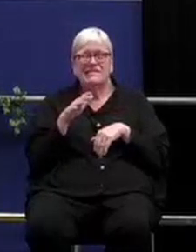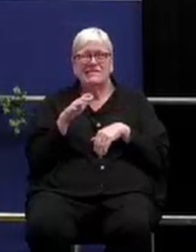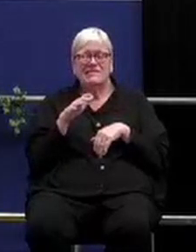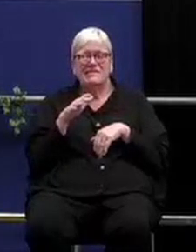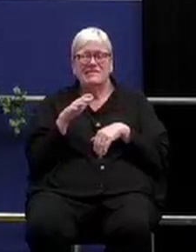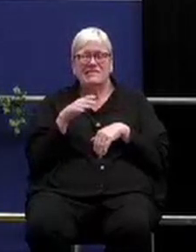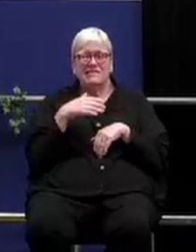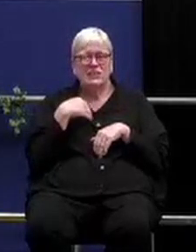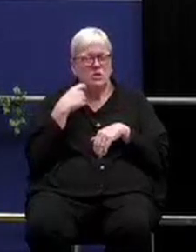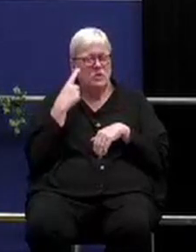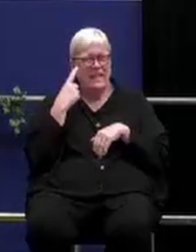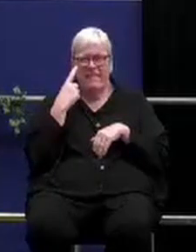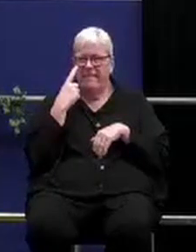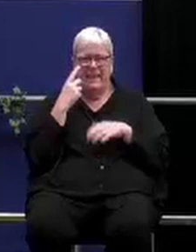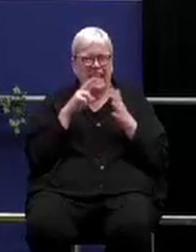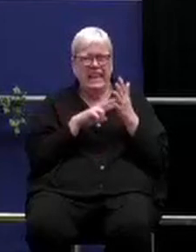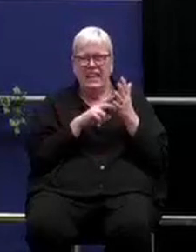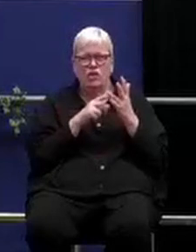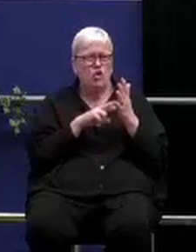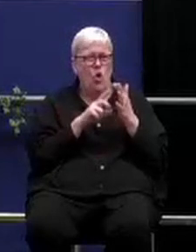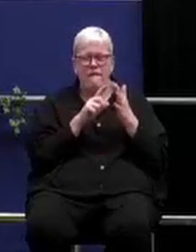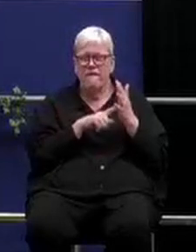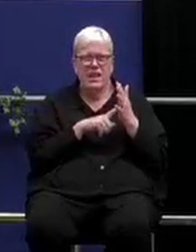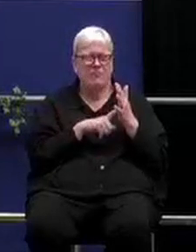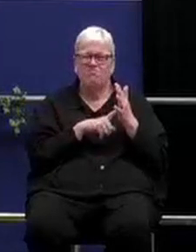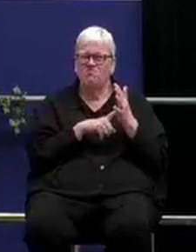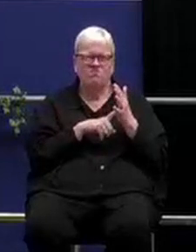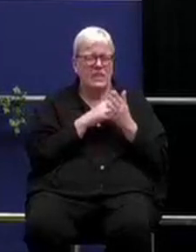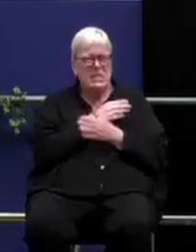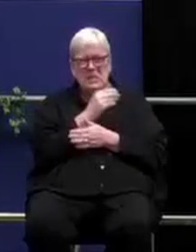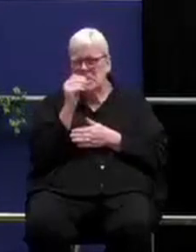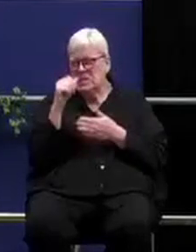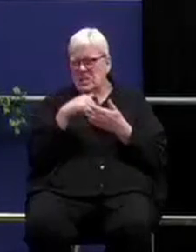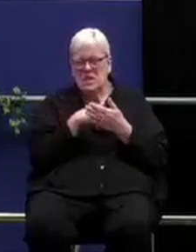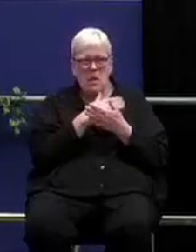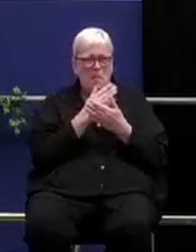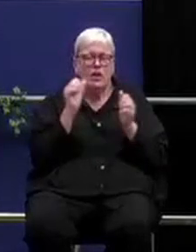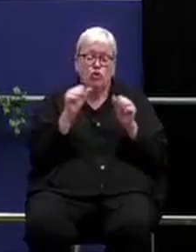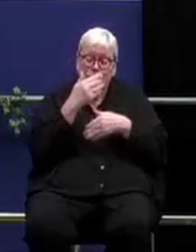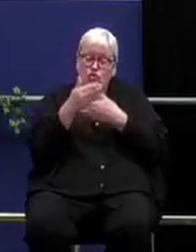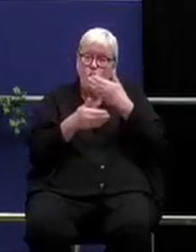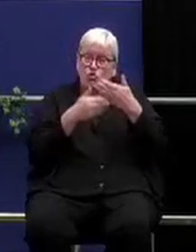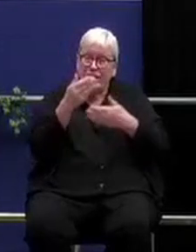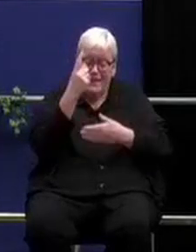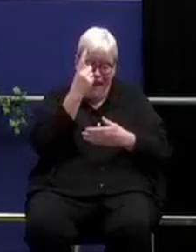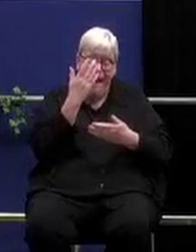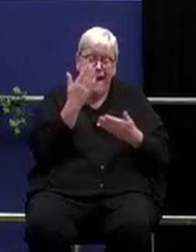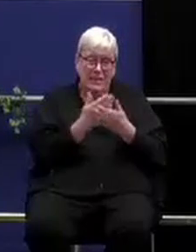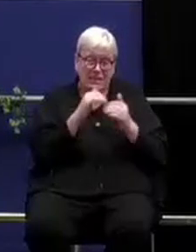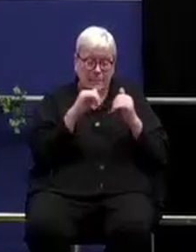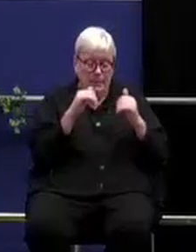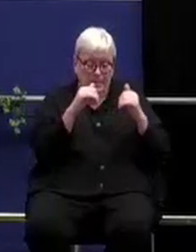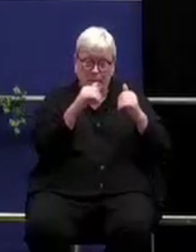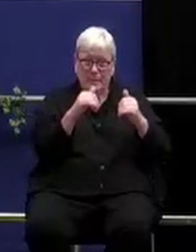I don't think in novel form. I think there are elements I'm going to take that are actually short stories. Mm-hmm. I think on